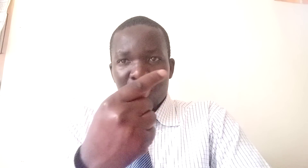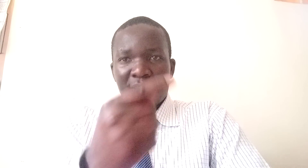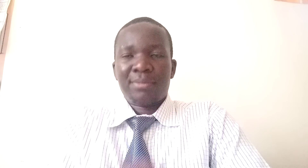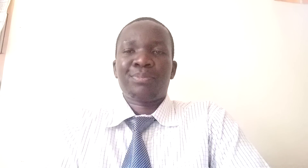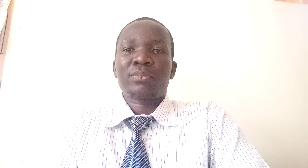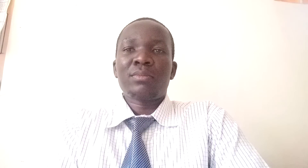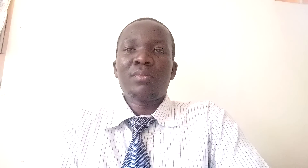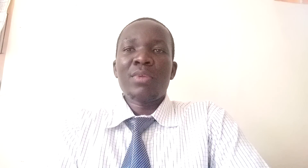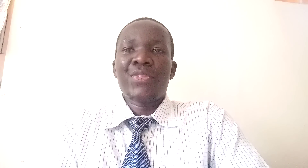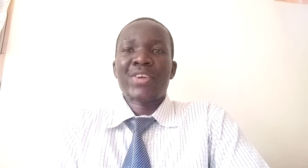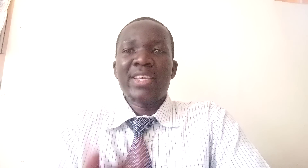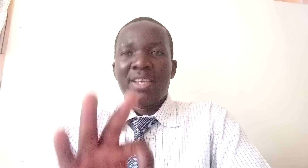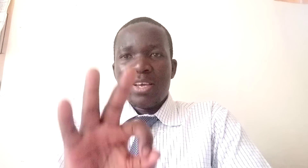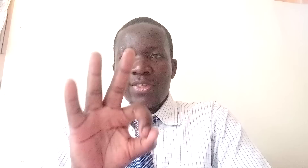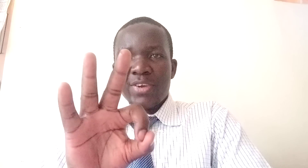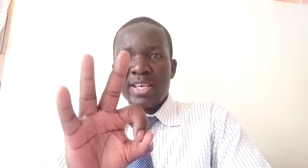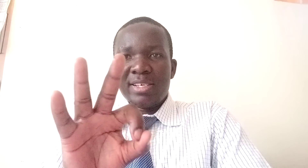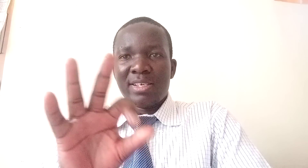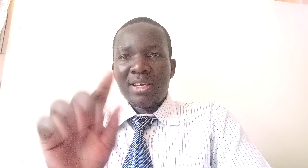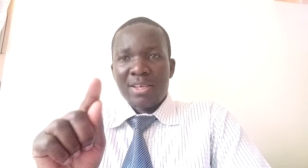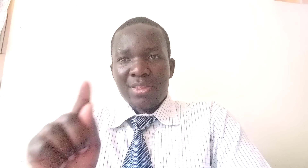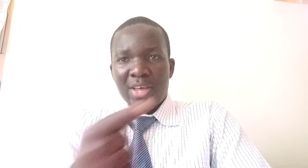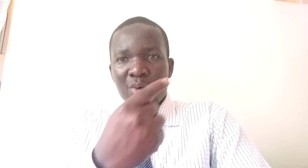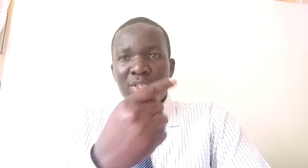2000. 3, 3000.